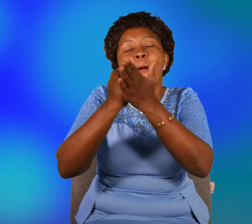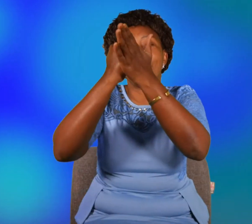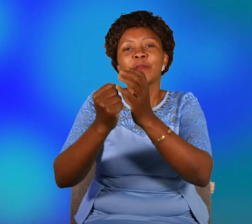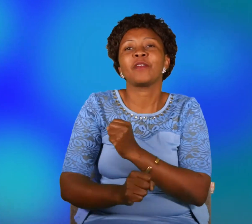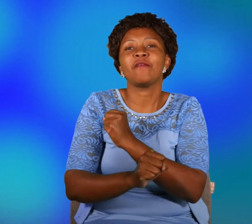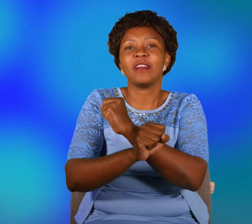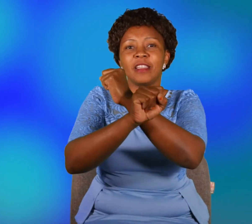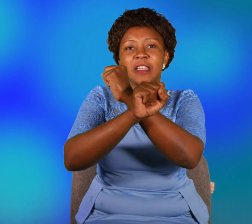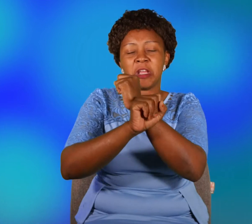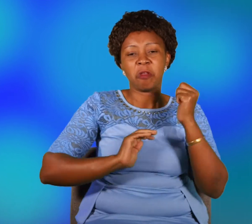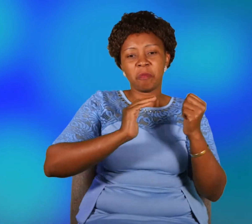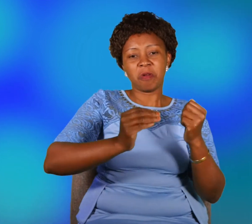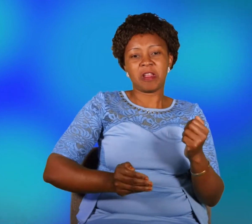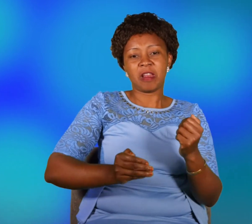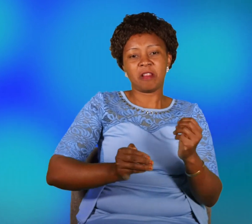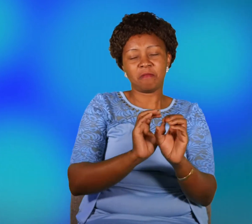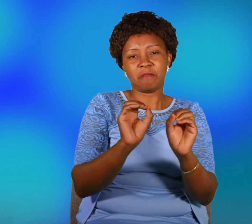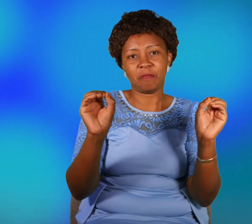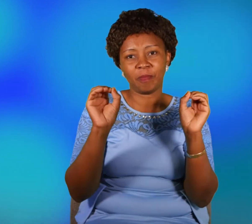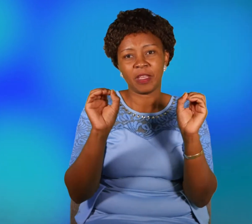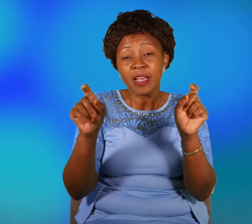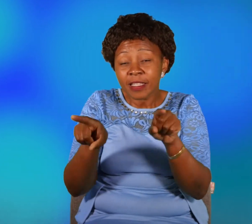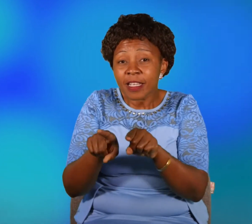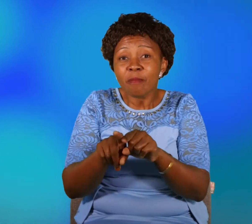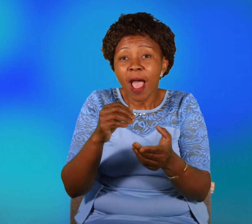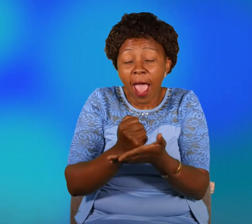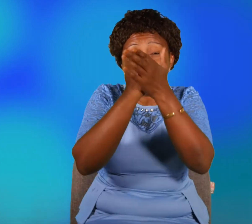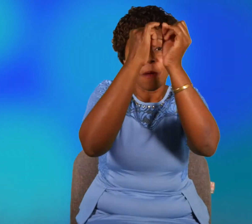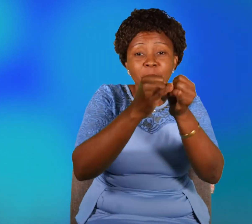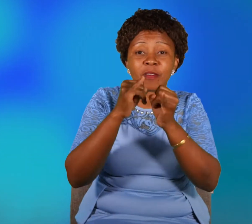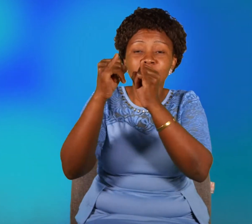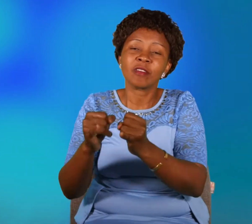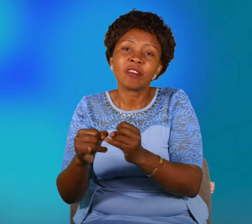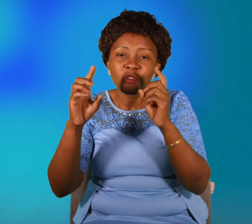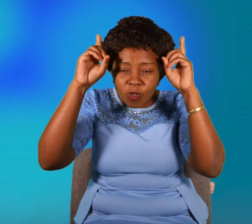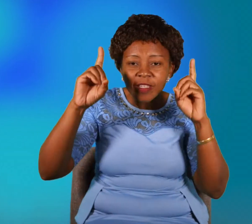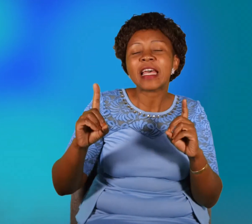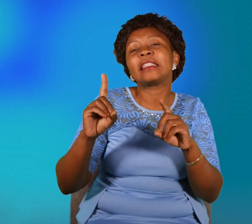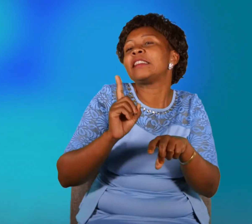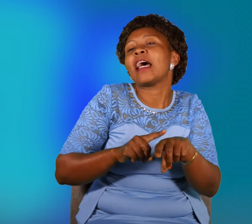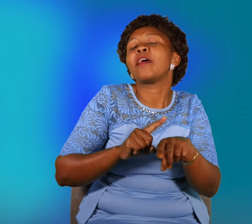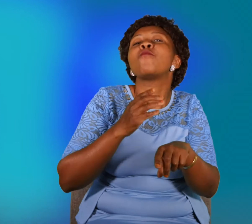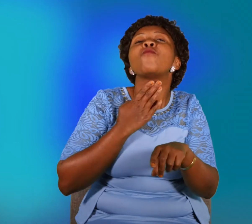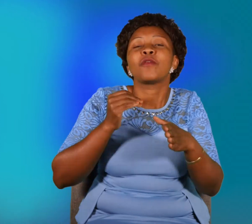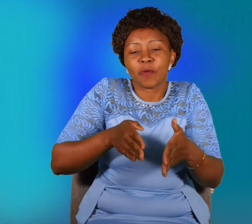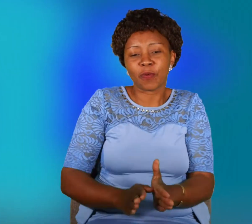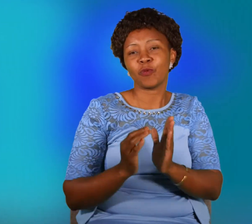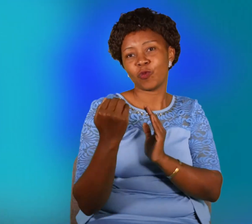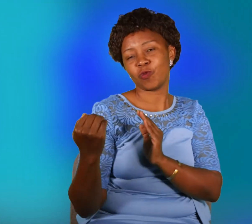to prevent unwanted pregnancies. It helps an individual decide when they want to have